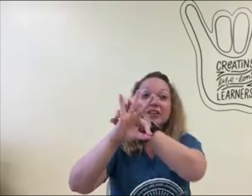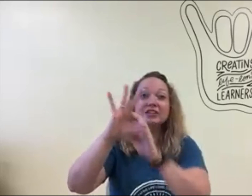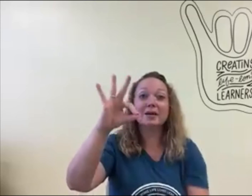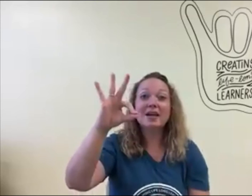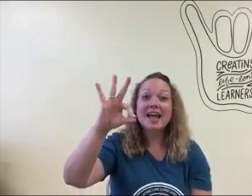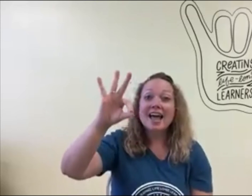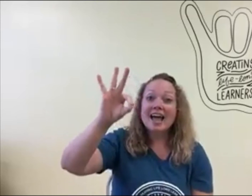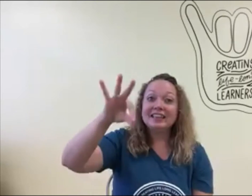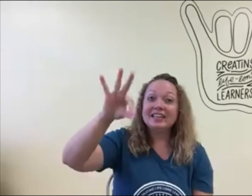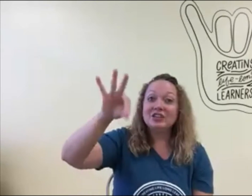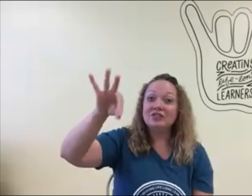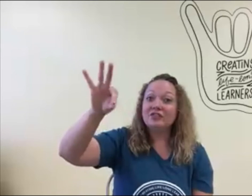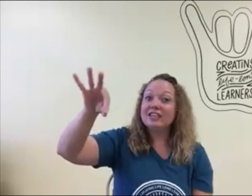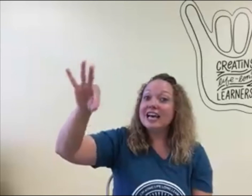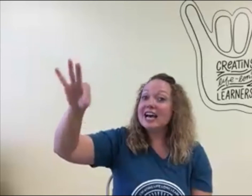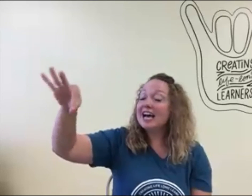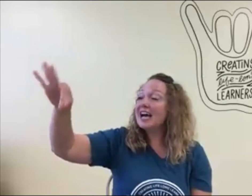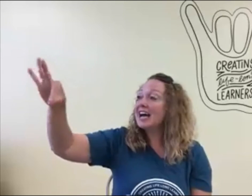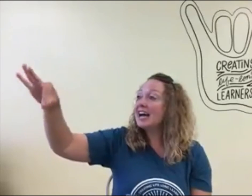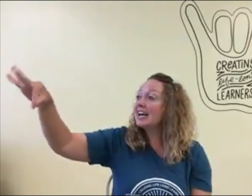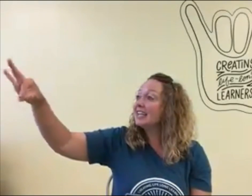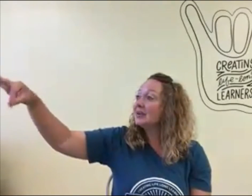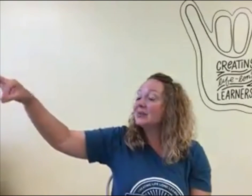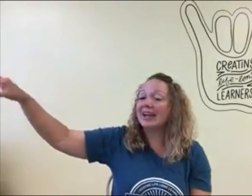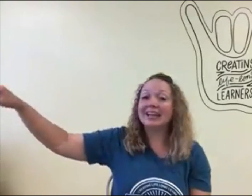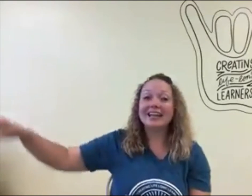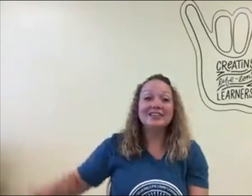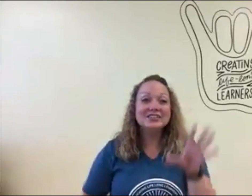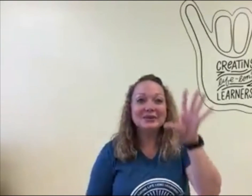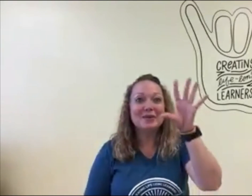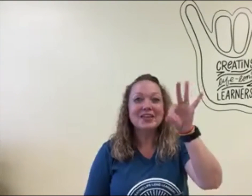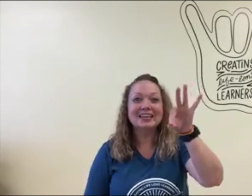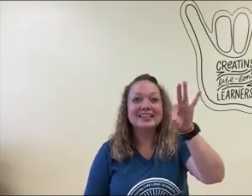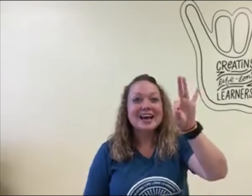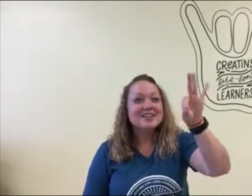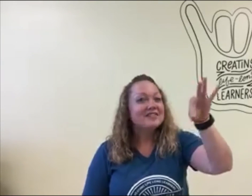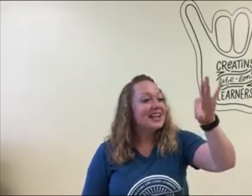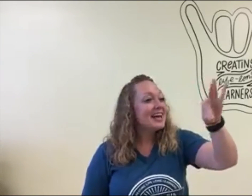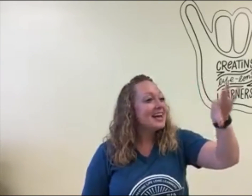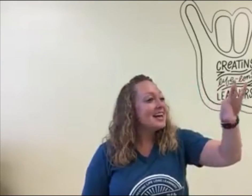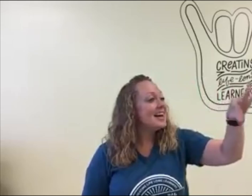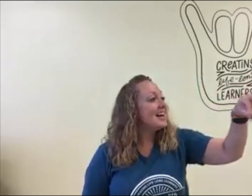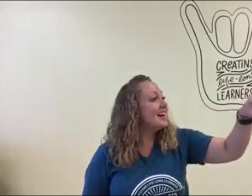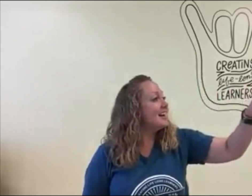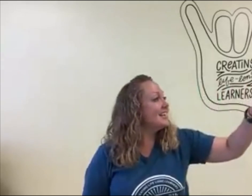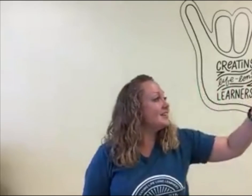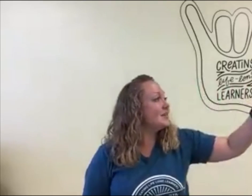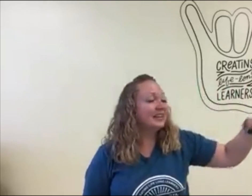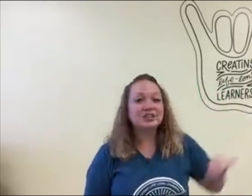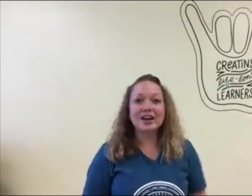fingers up, and then you fly it away. And you can do it with both hands. Fly it away. Let's try it